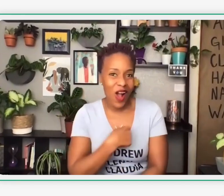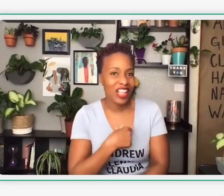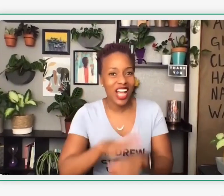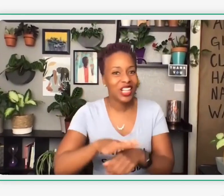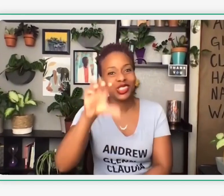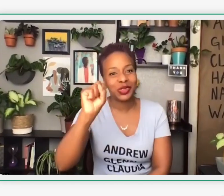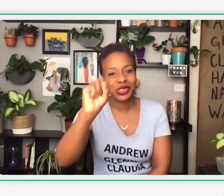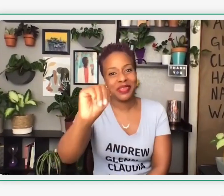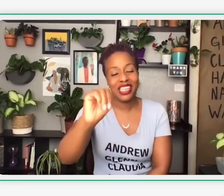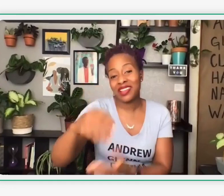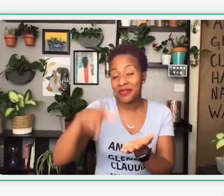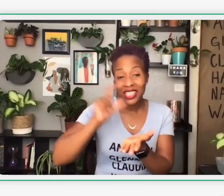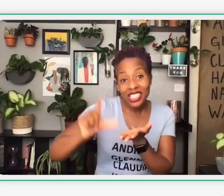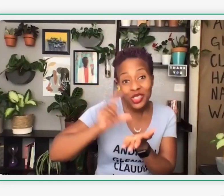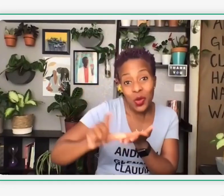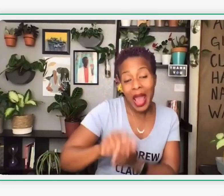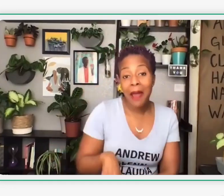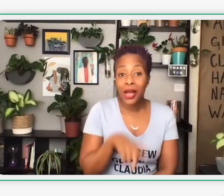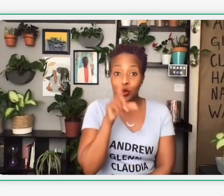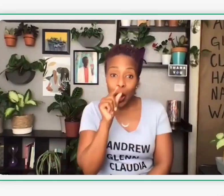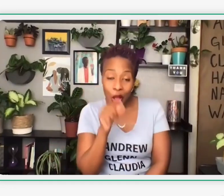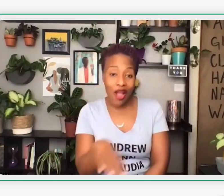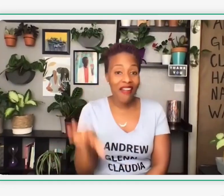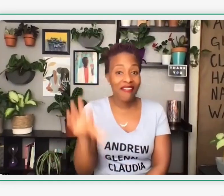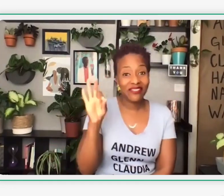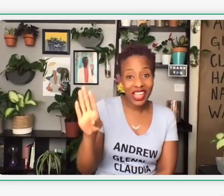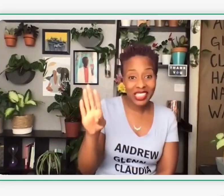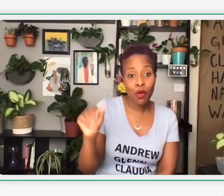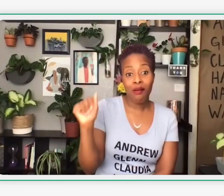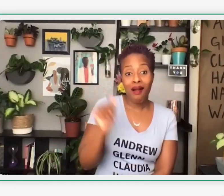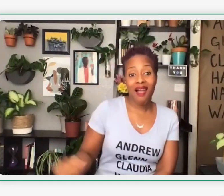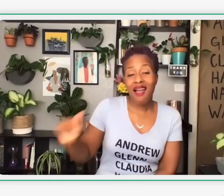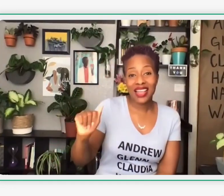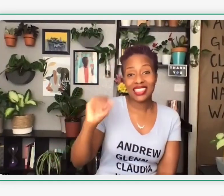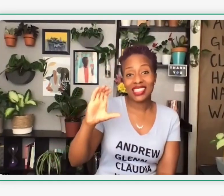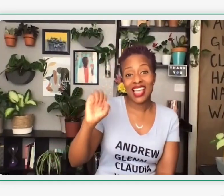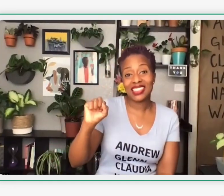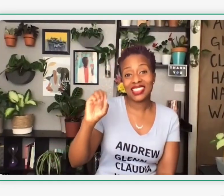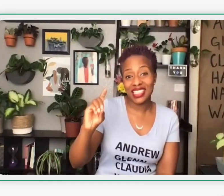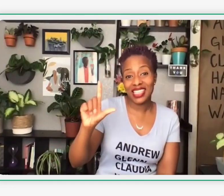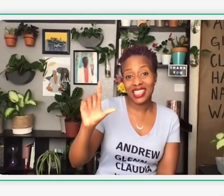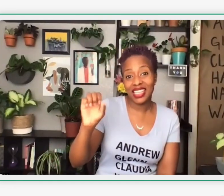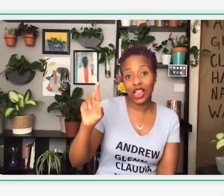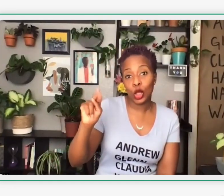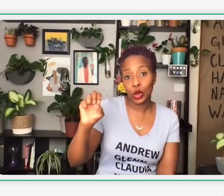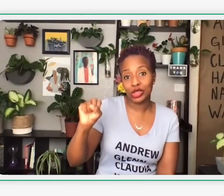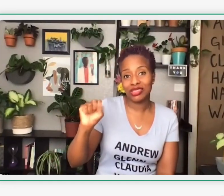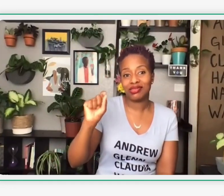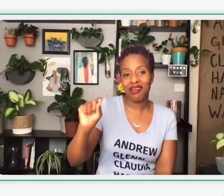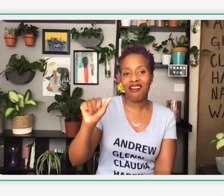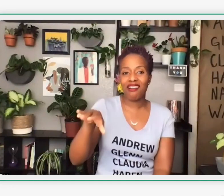us on social media, Instagram, Twitter, Facebook at CSD Learns,